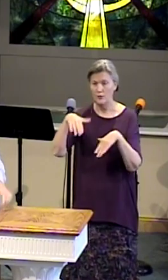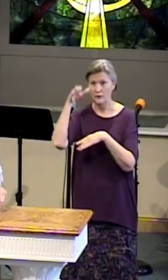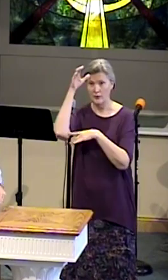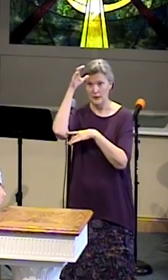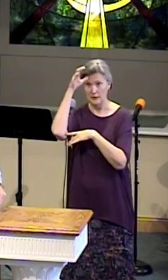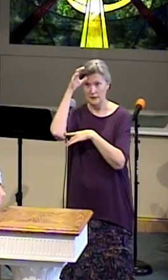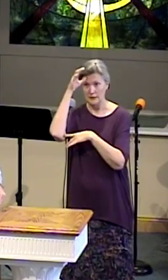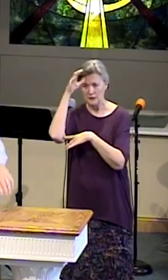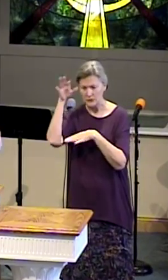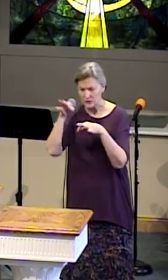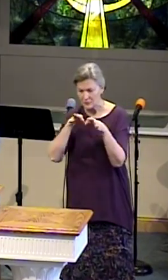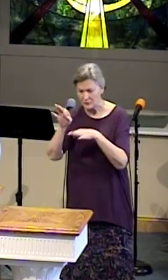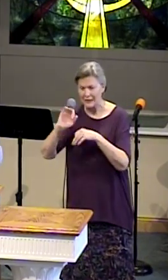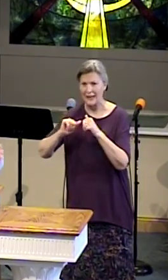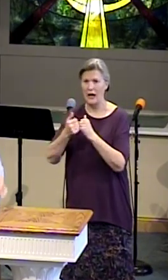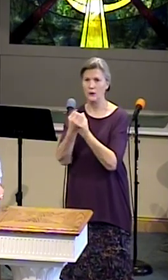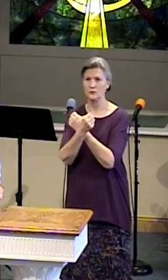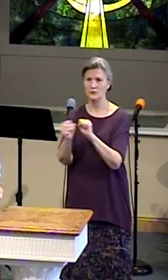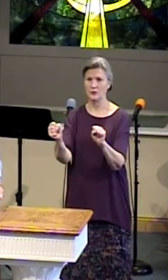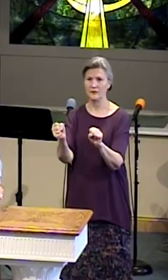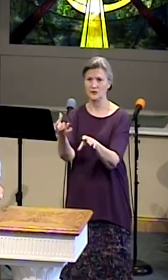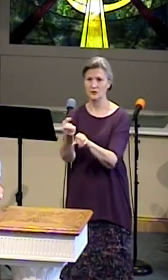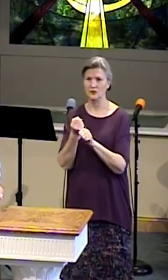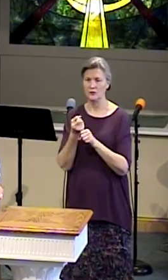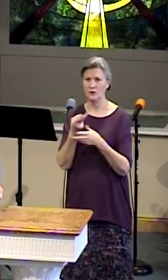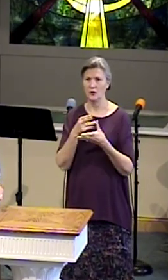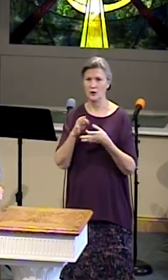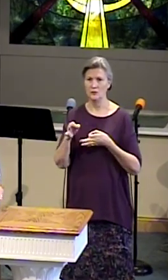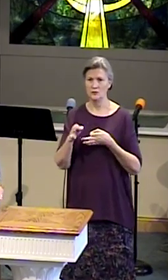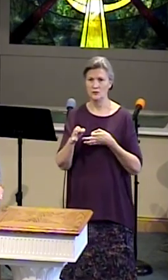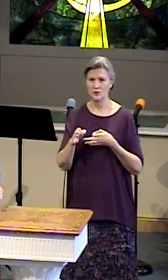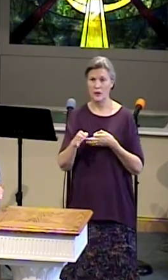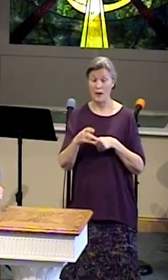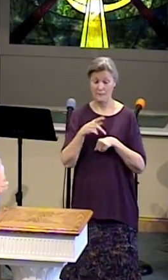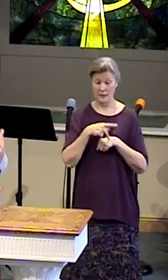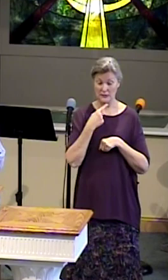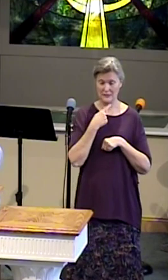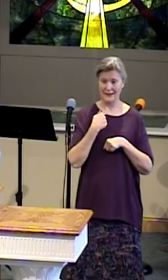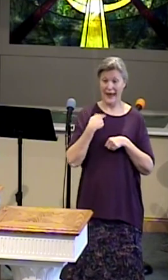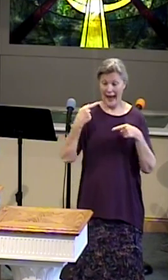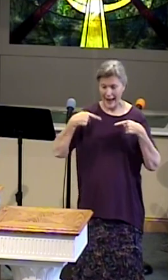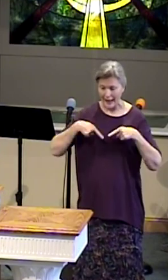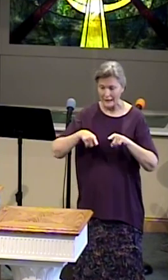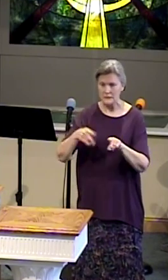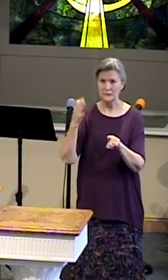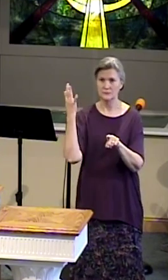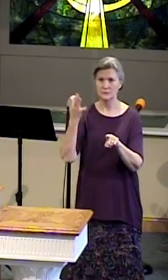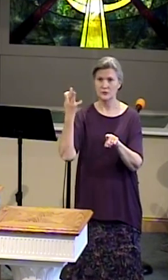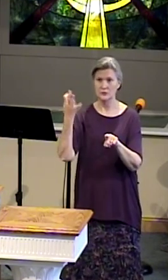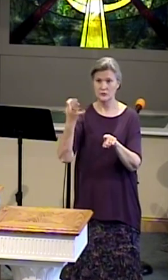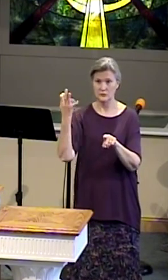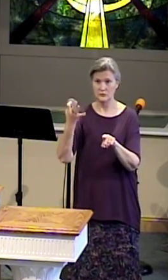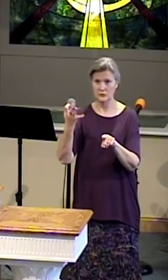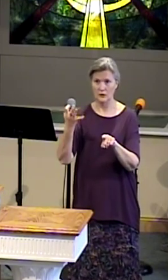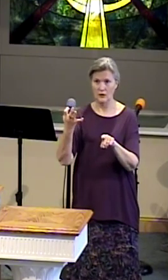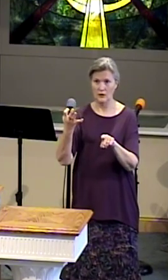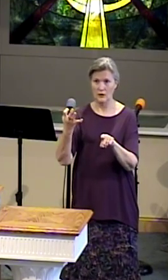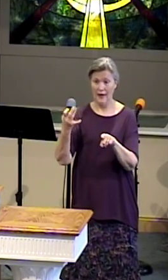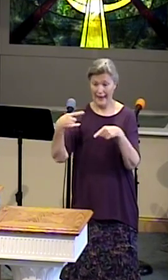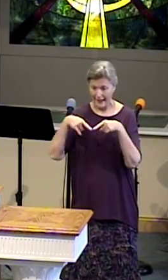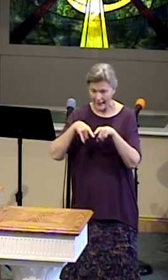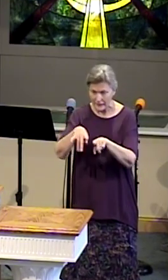Awesome. And as I began to speak, the Holy Ghost fell on them as on us at the